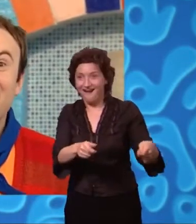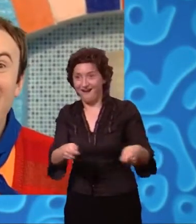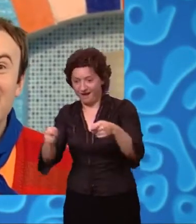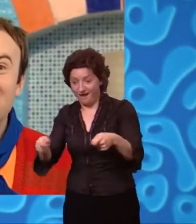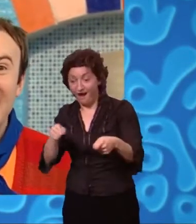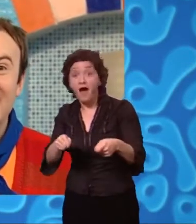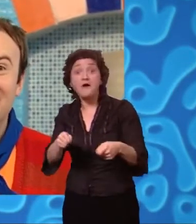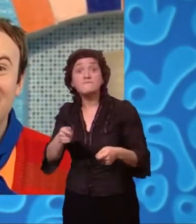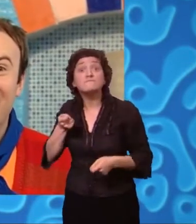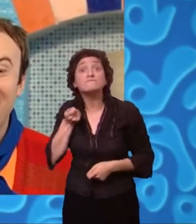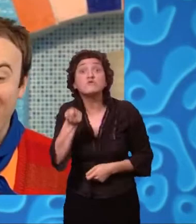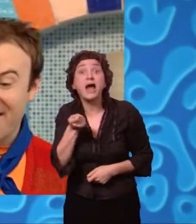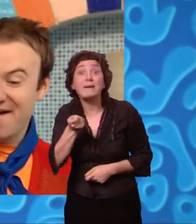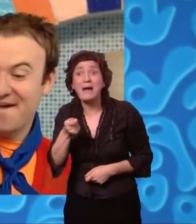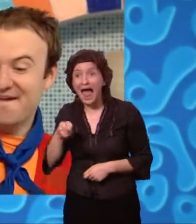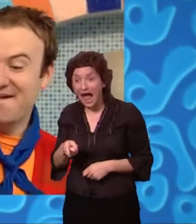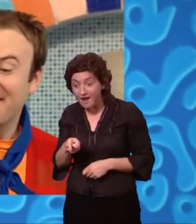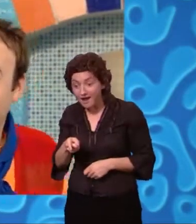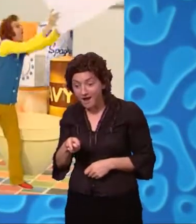Frying pan.